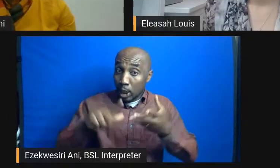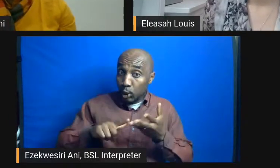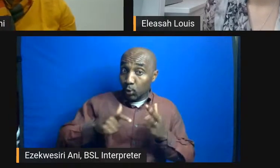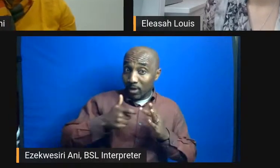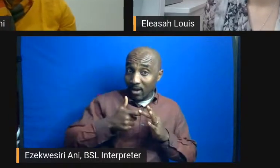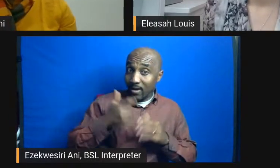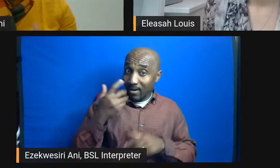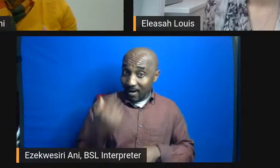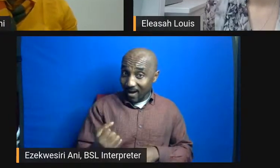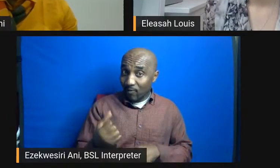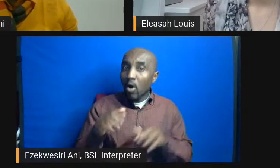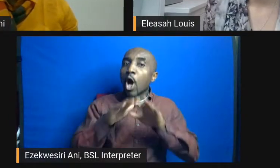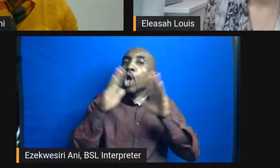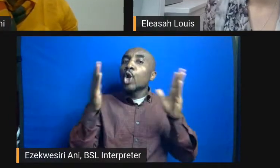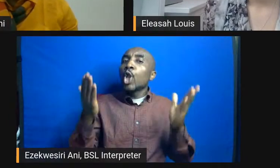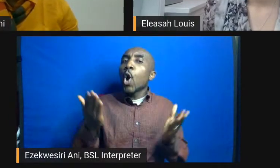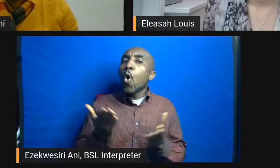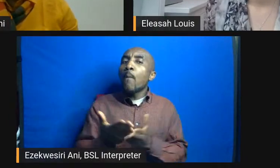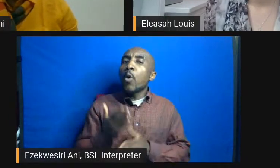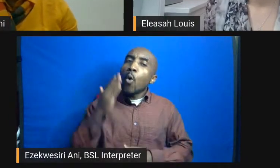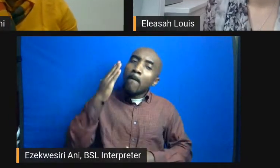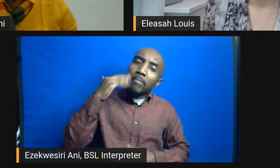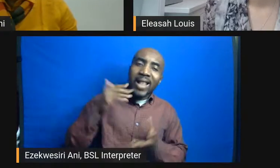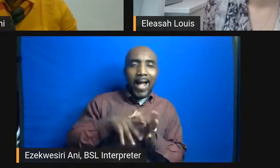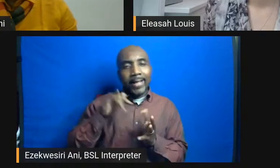we think about global Blackness, right?